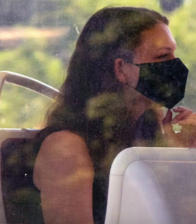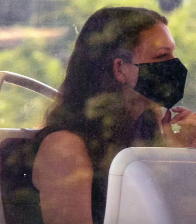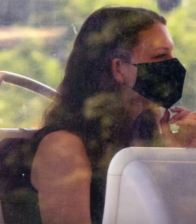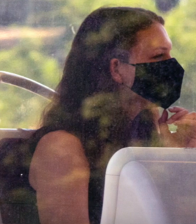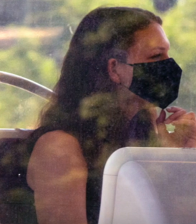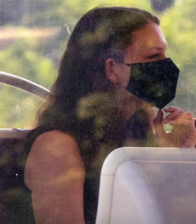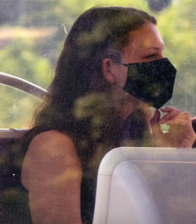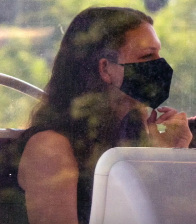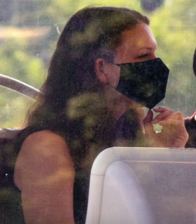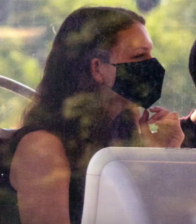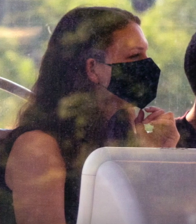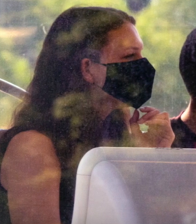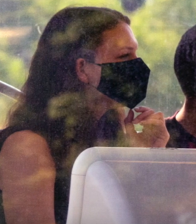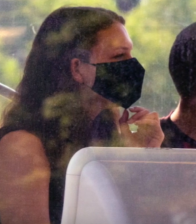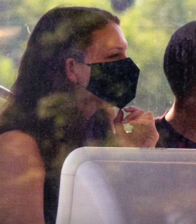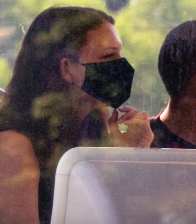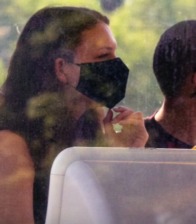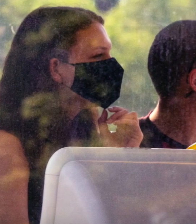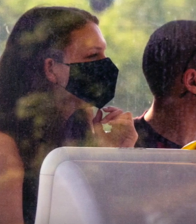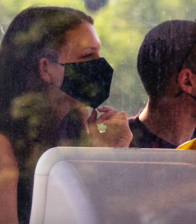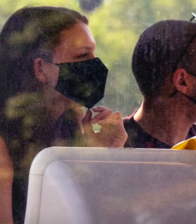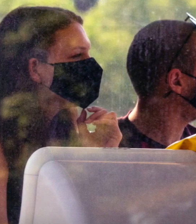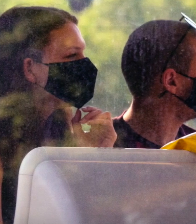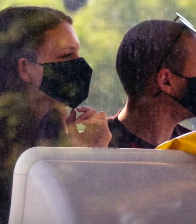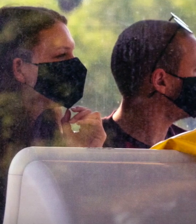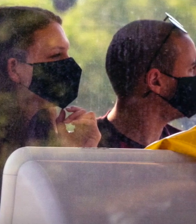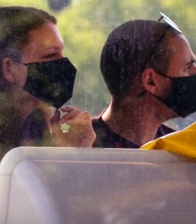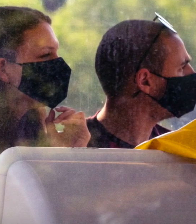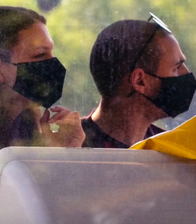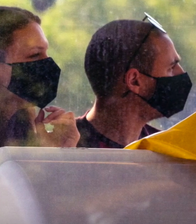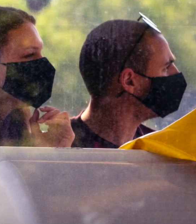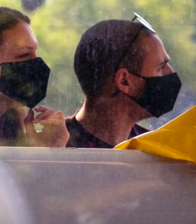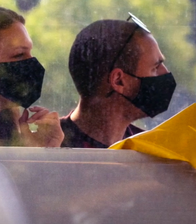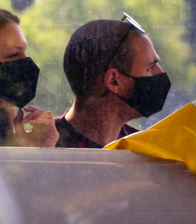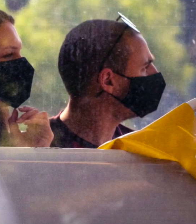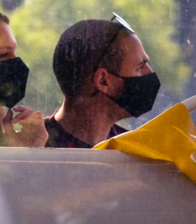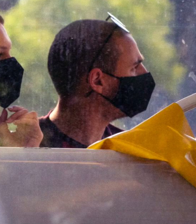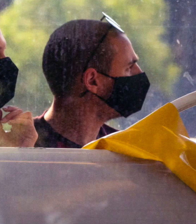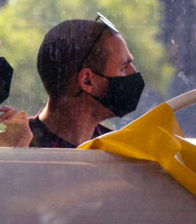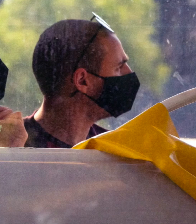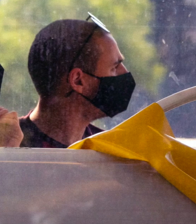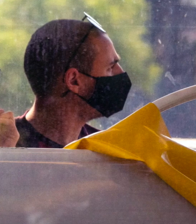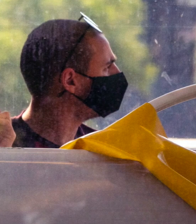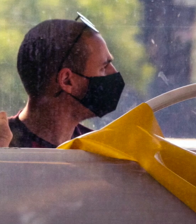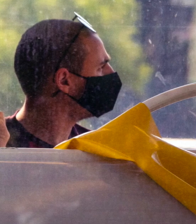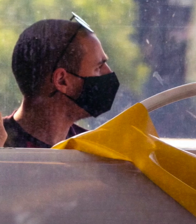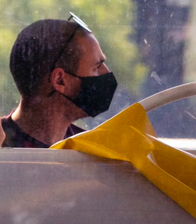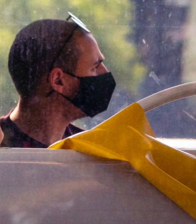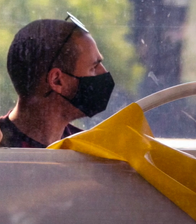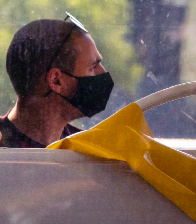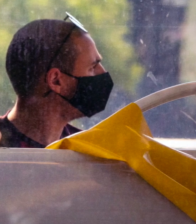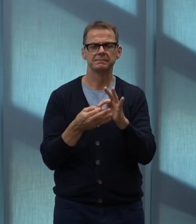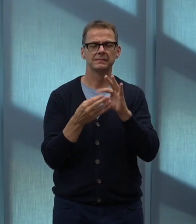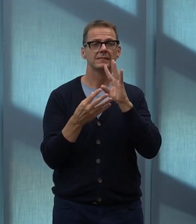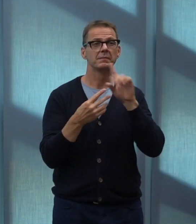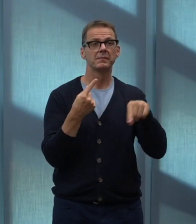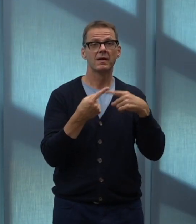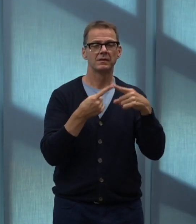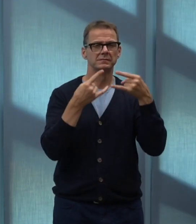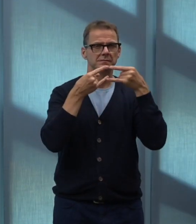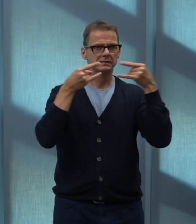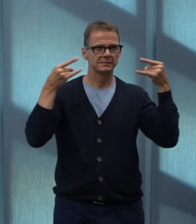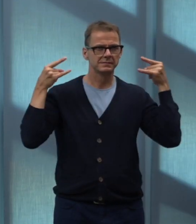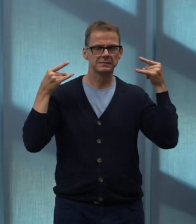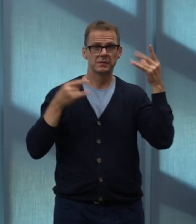made it mandatory to wear masks indoors. I need to clarify that we are a little bit different than Toronto in that